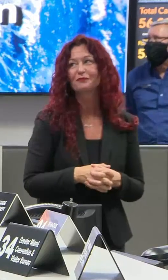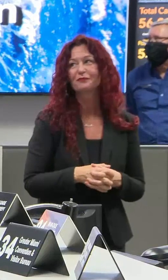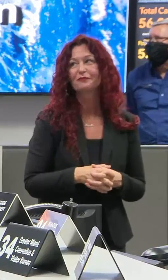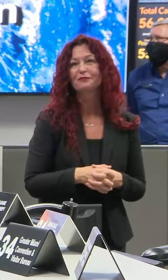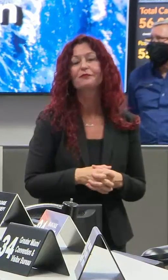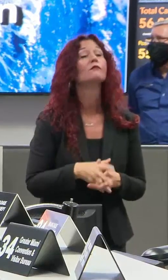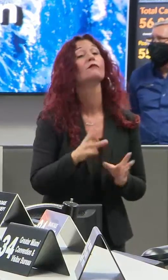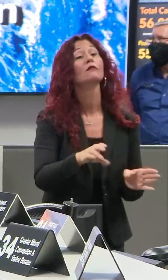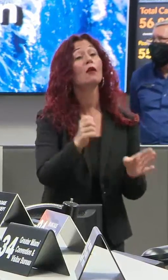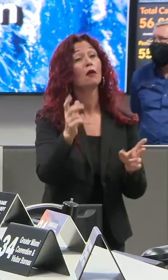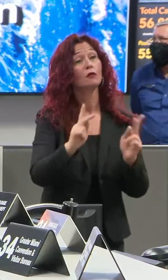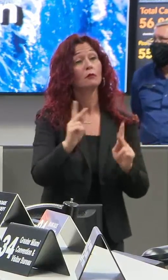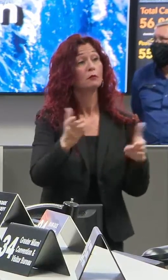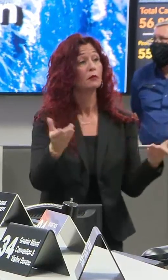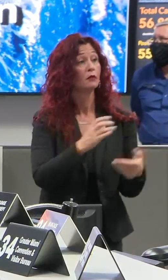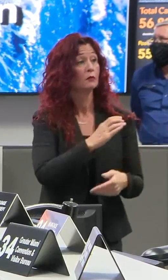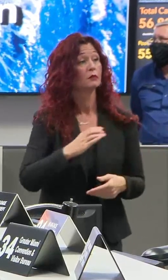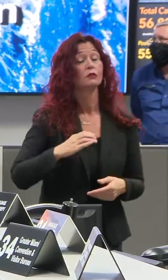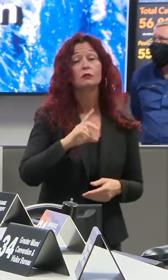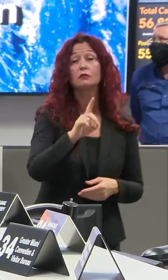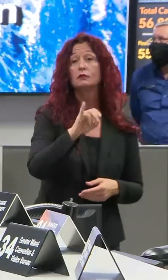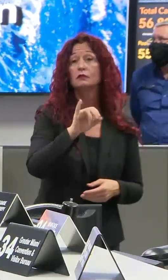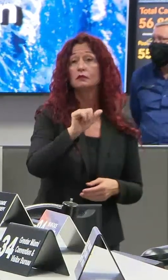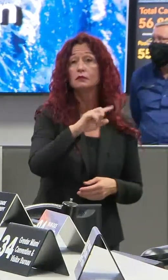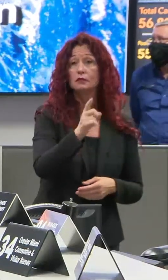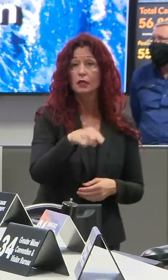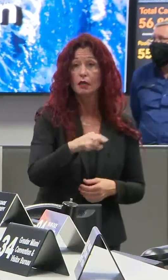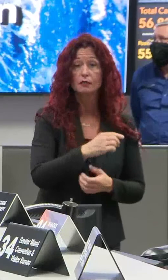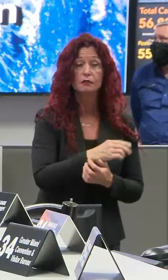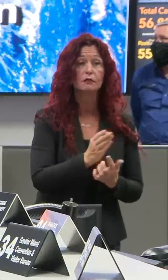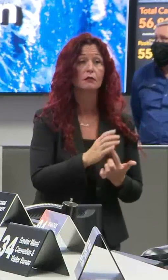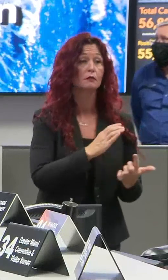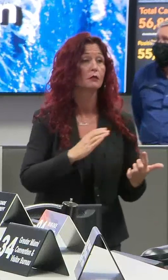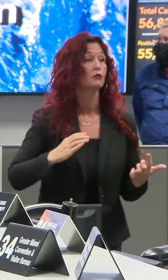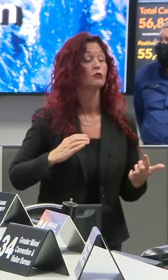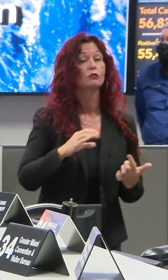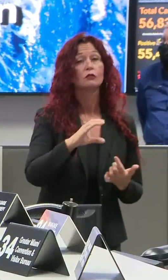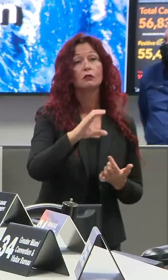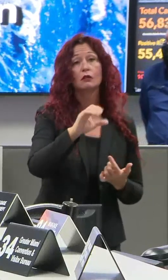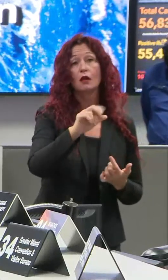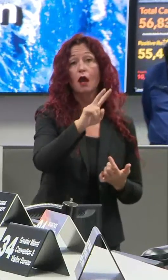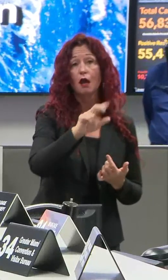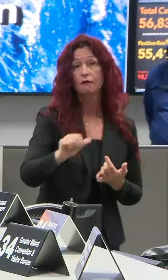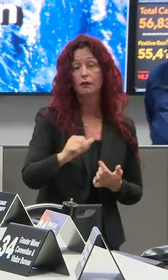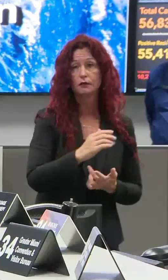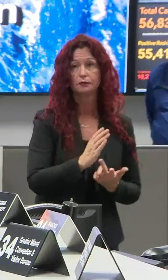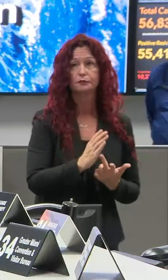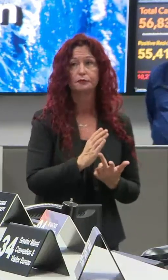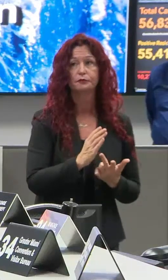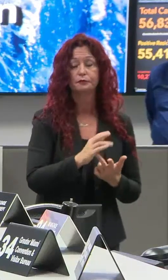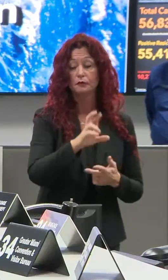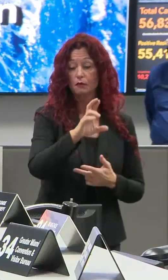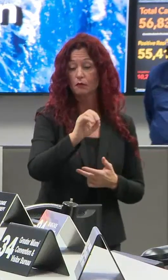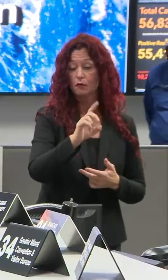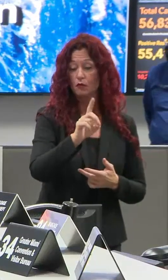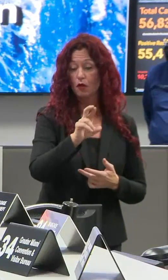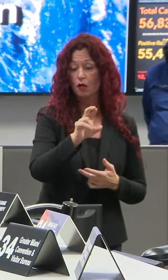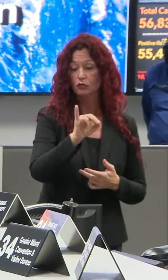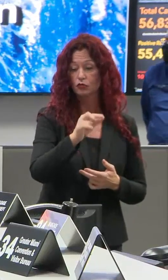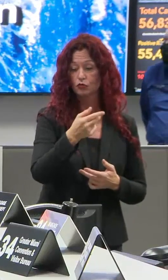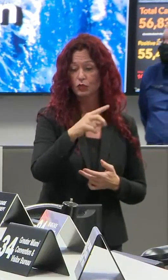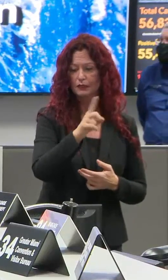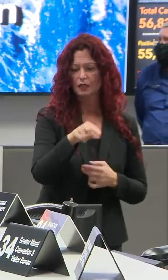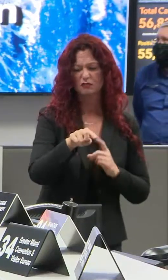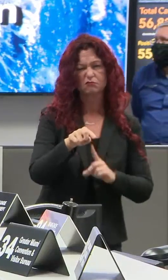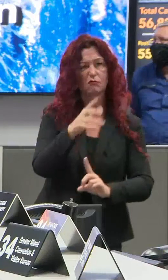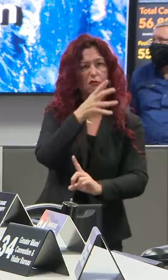is here, Commissioner Danette Levine-Cava is here. And Anna Rodriguez is here from the state. Thank you